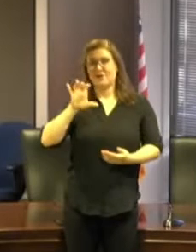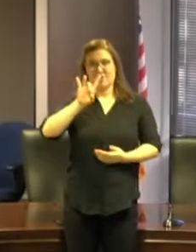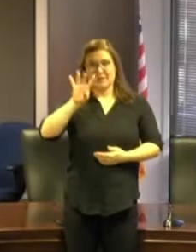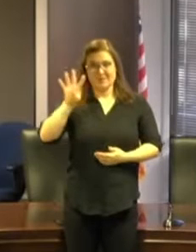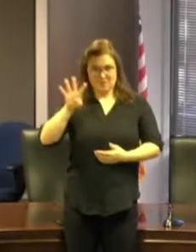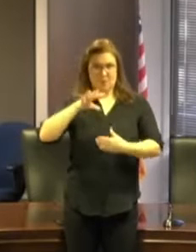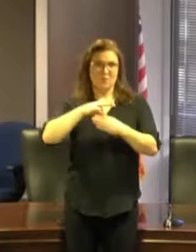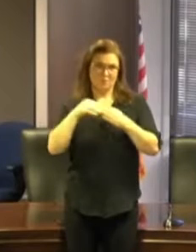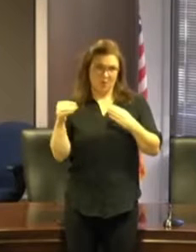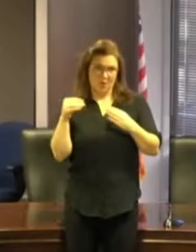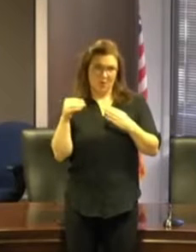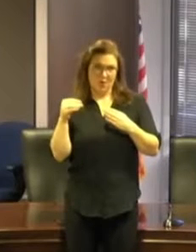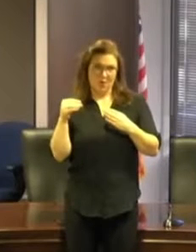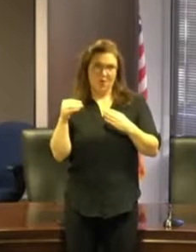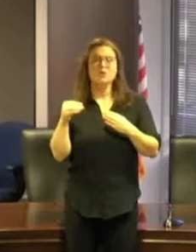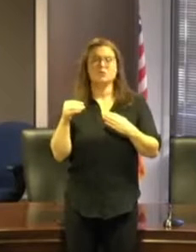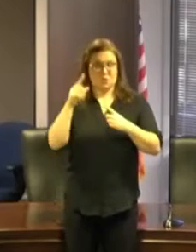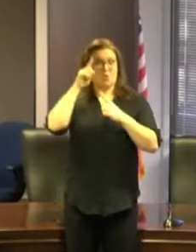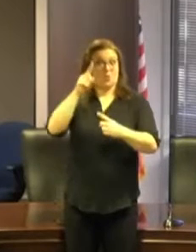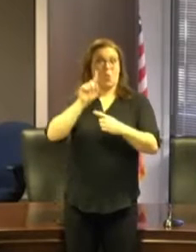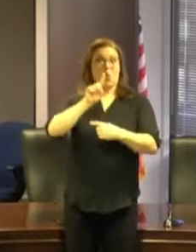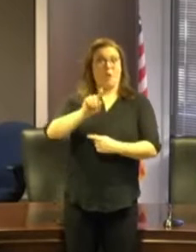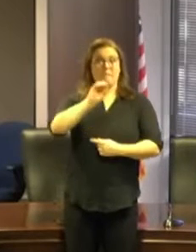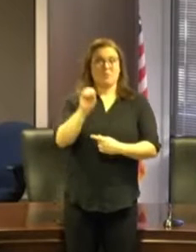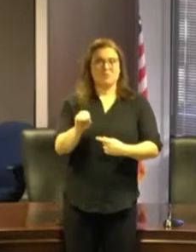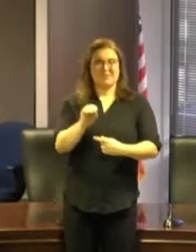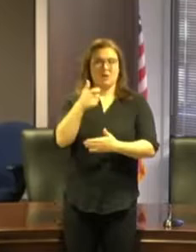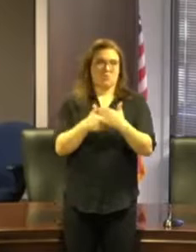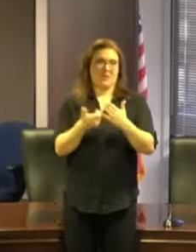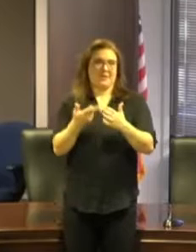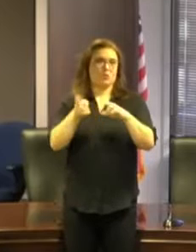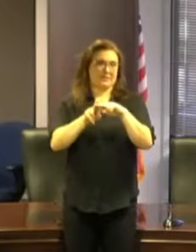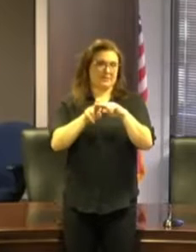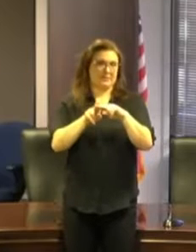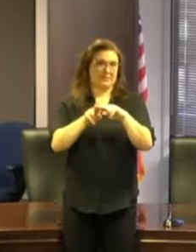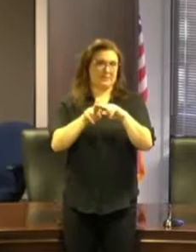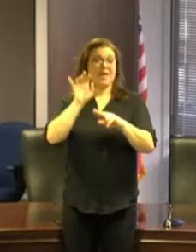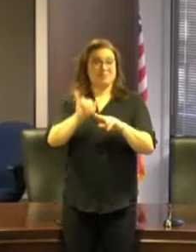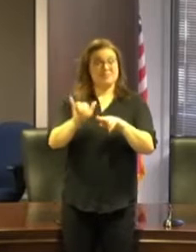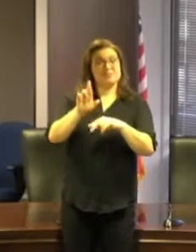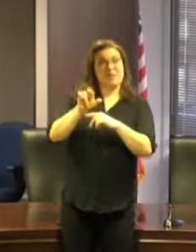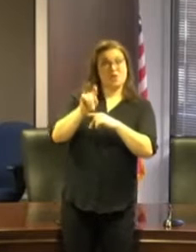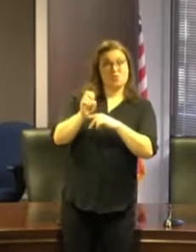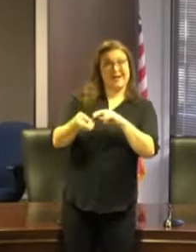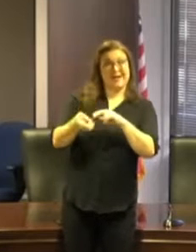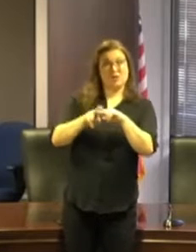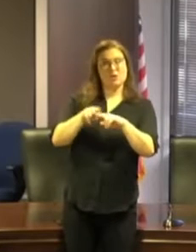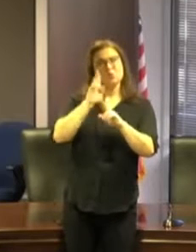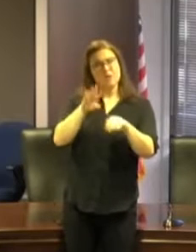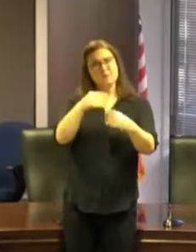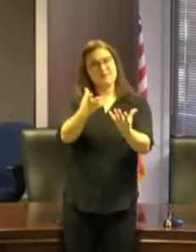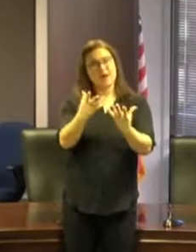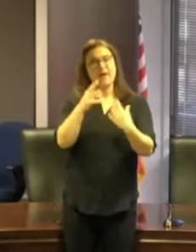$7,192,884 for a 1% rate increase. The increase in the reimbursement rate will provide eligible